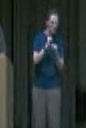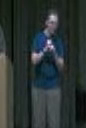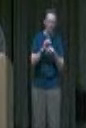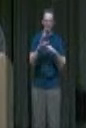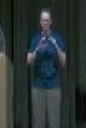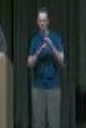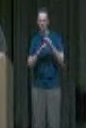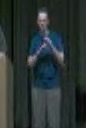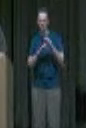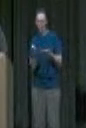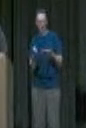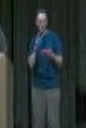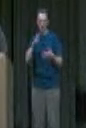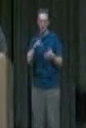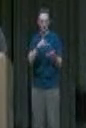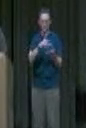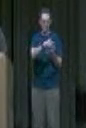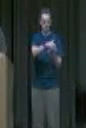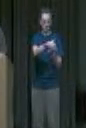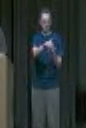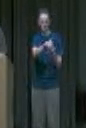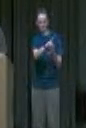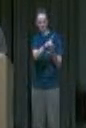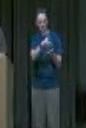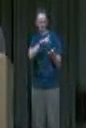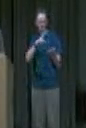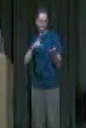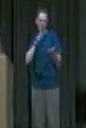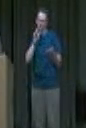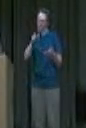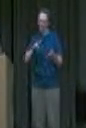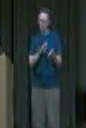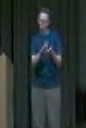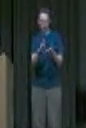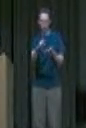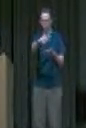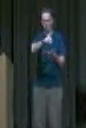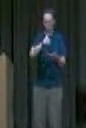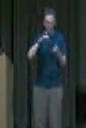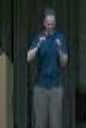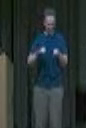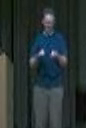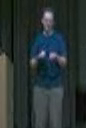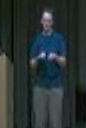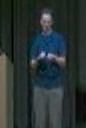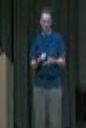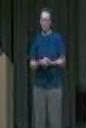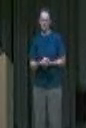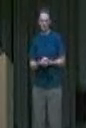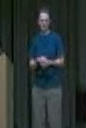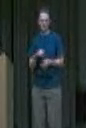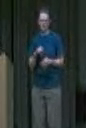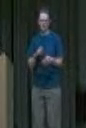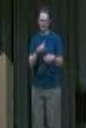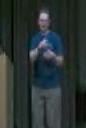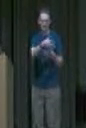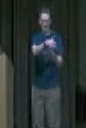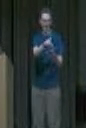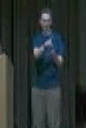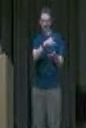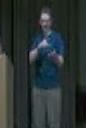equipment, so they don't have to back down the very long trail to get out to the parking lot. That's not very